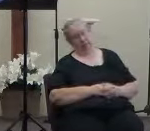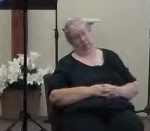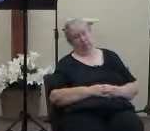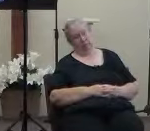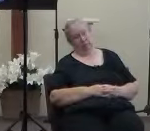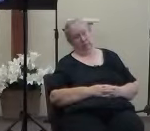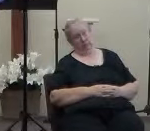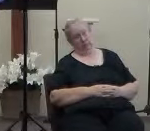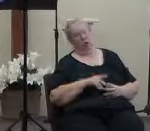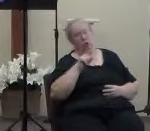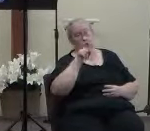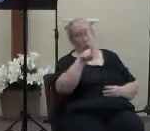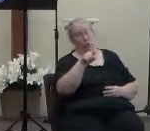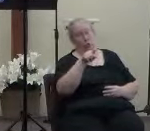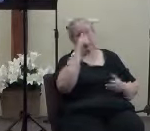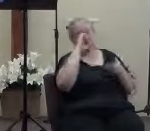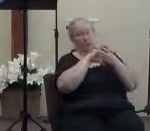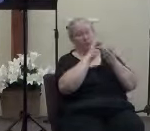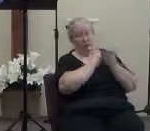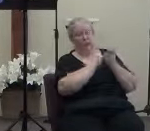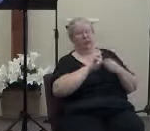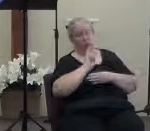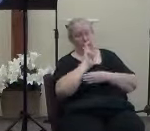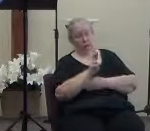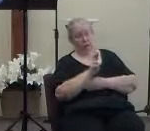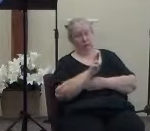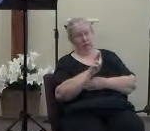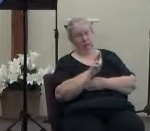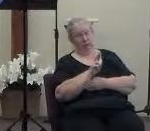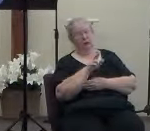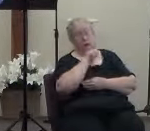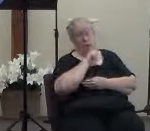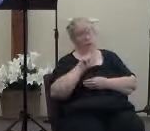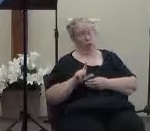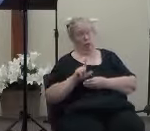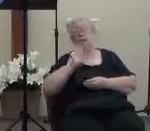Because you can take that to the bank. It's real. It's the word of the Lord.